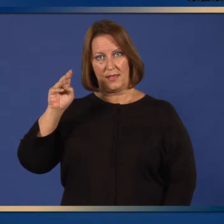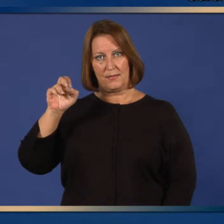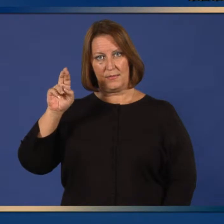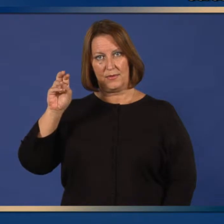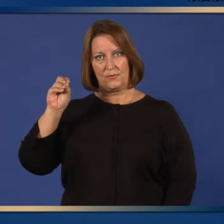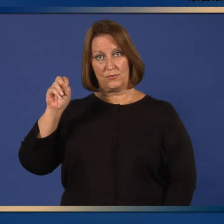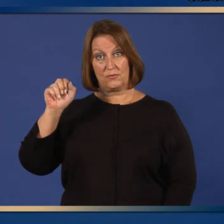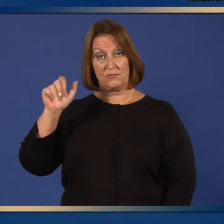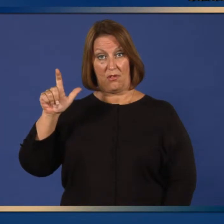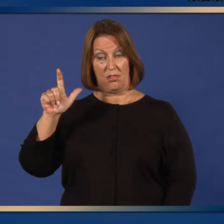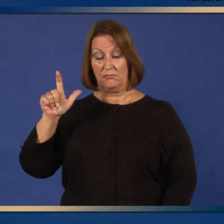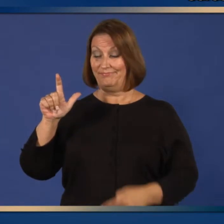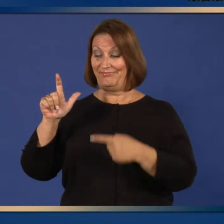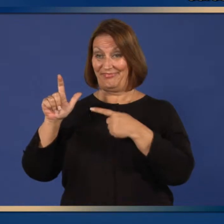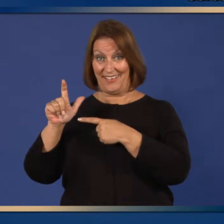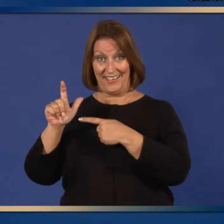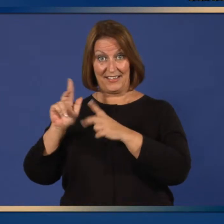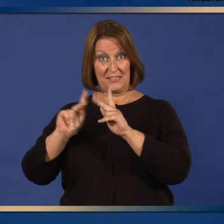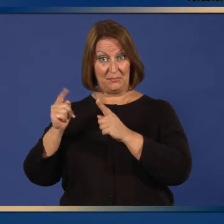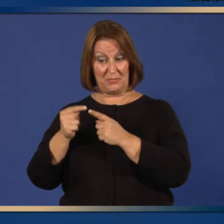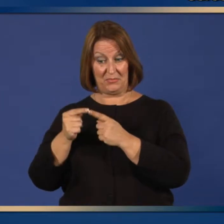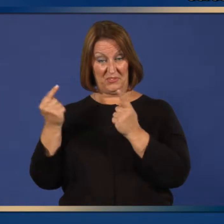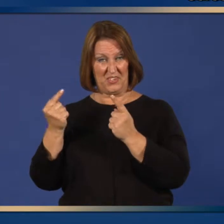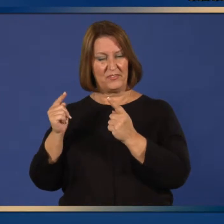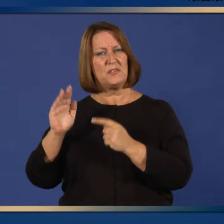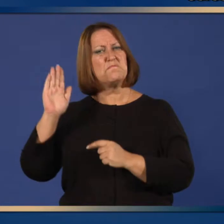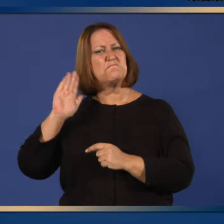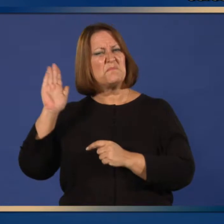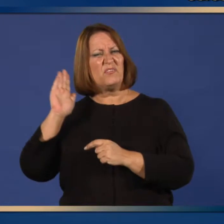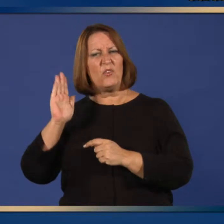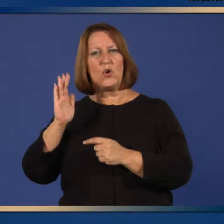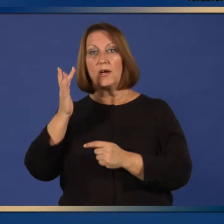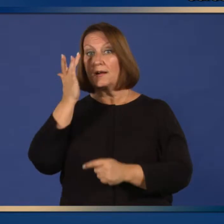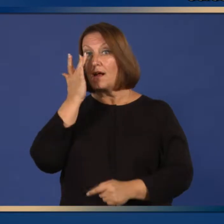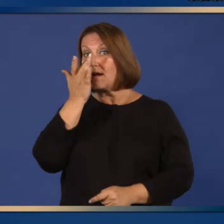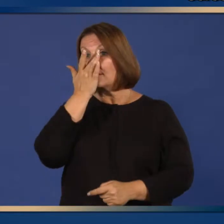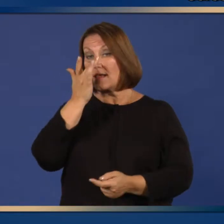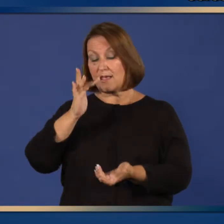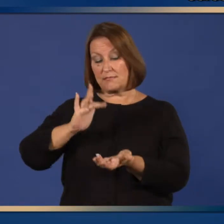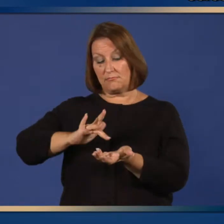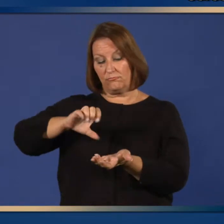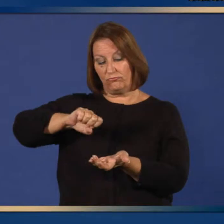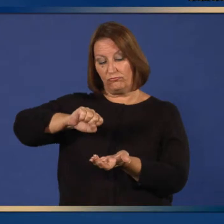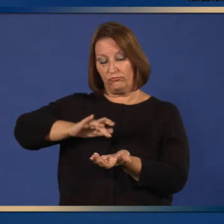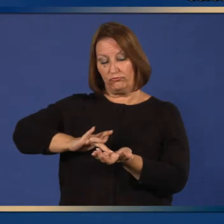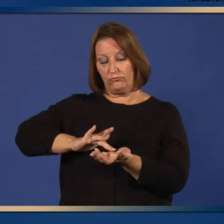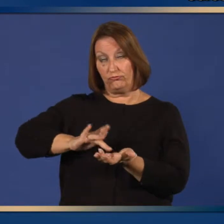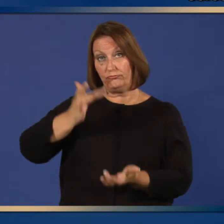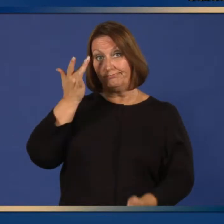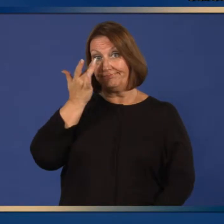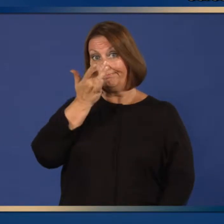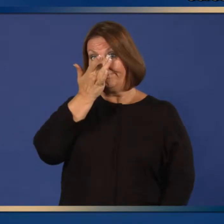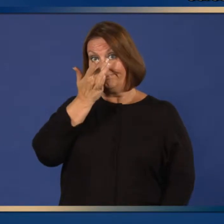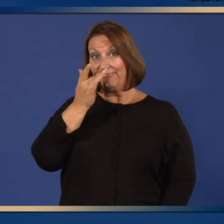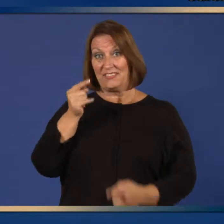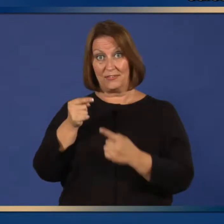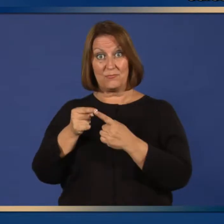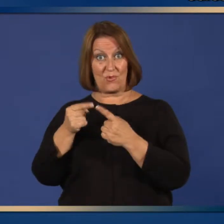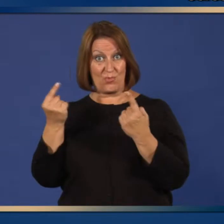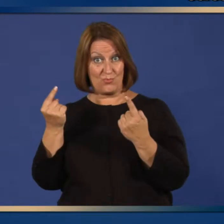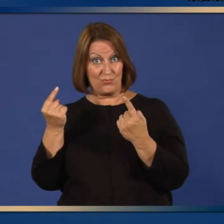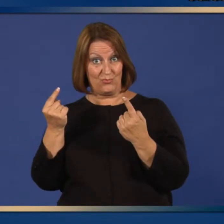Most persons who had sensitivity to thimerosal when it was used in contact lens